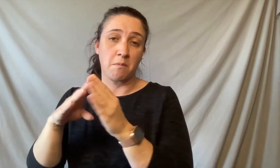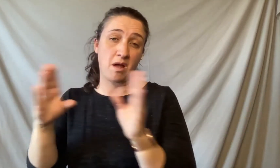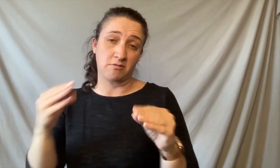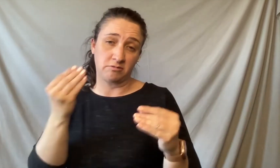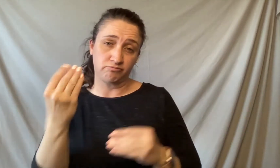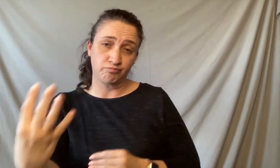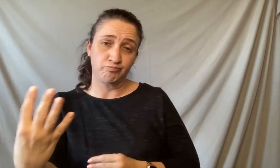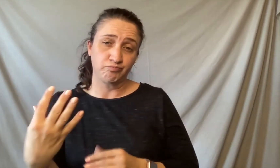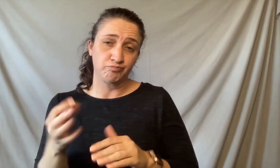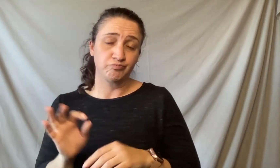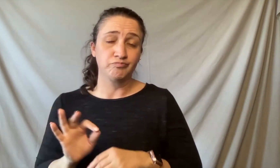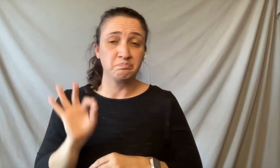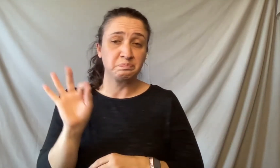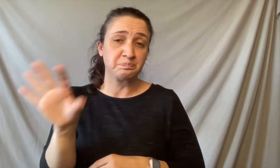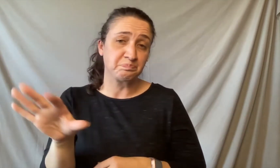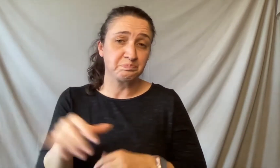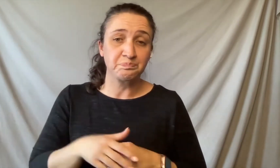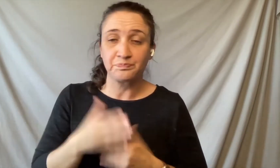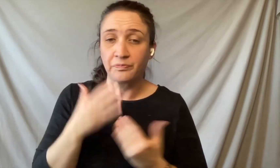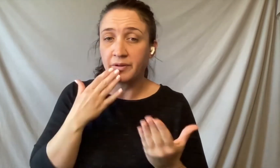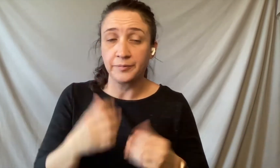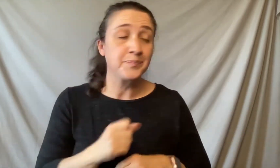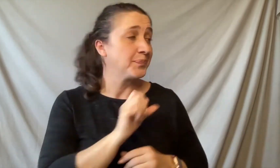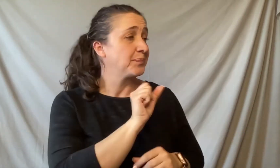Thank you. And now, Michael.